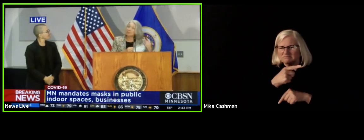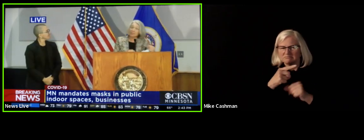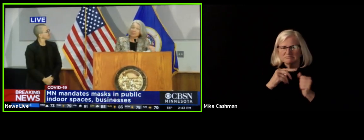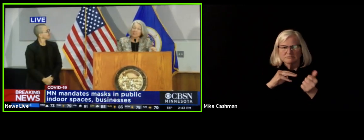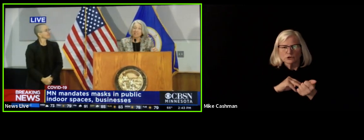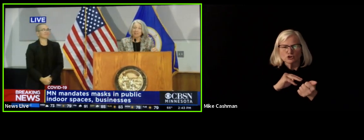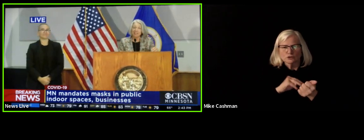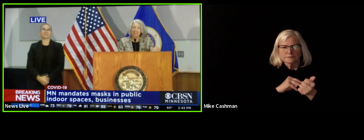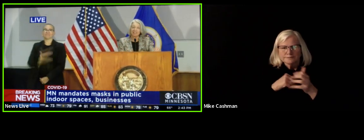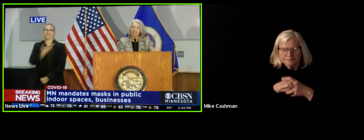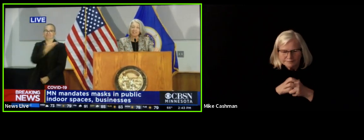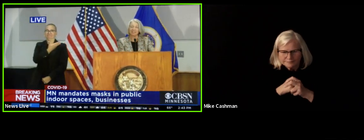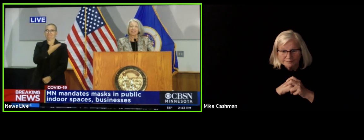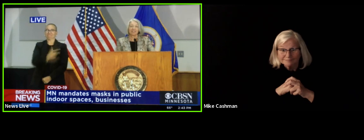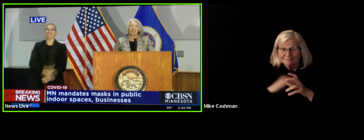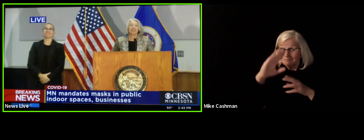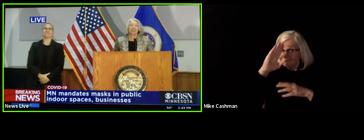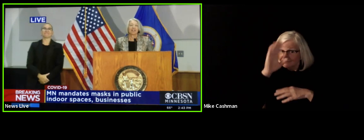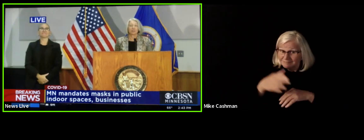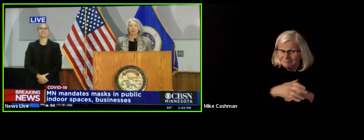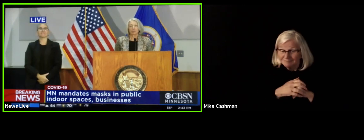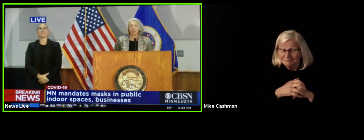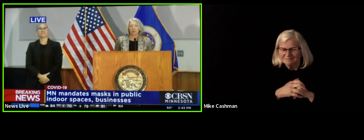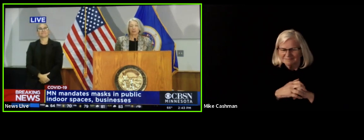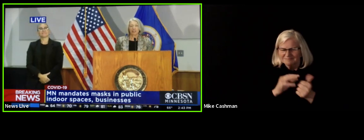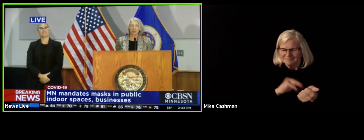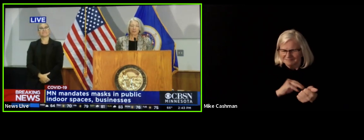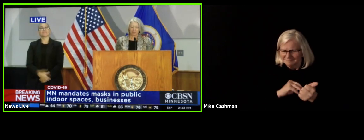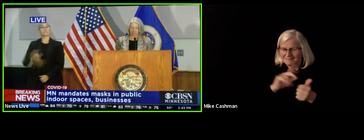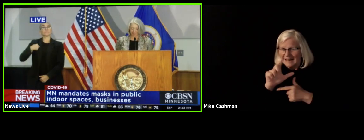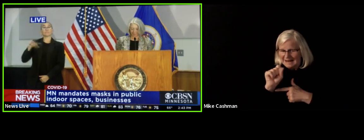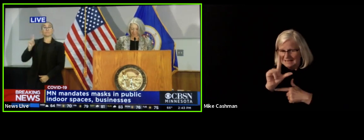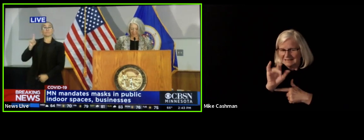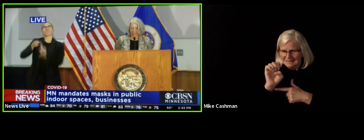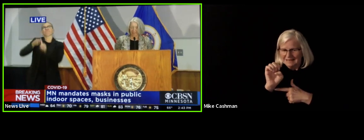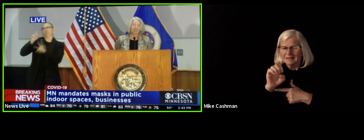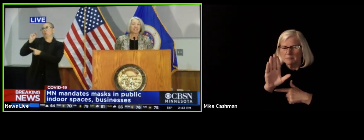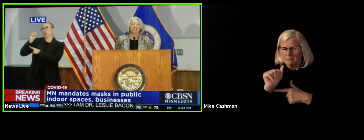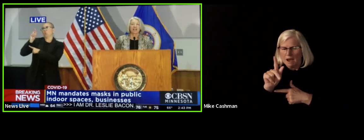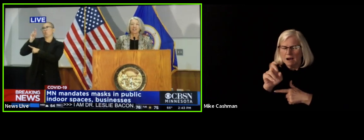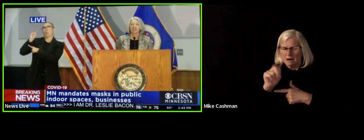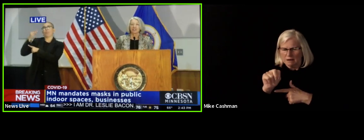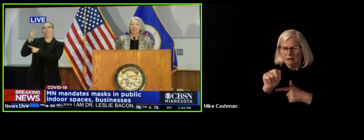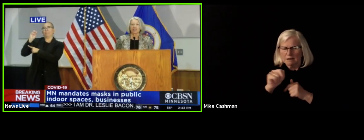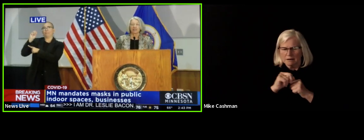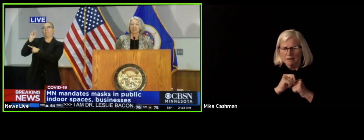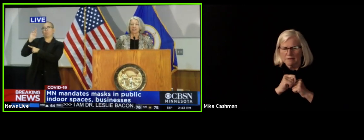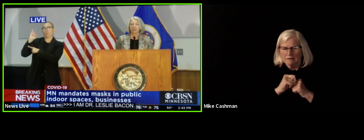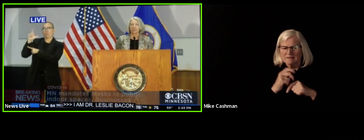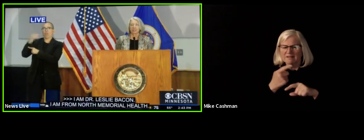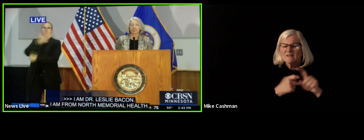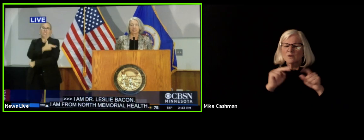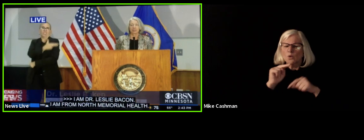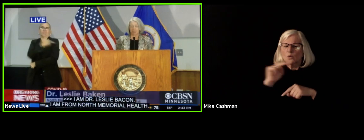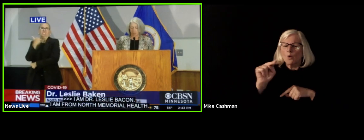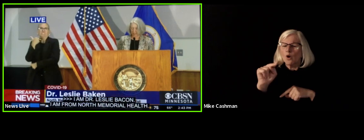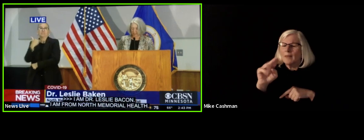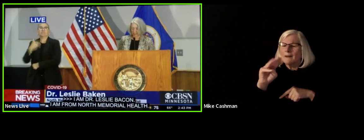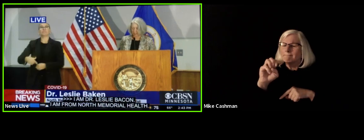I'm Dr. Leslie Bacon from North Memorial Health. As a doctor and infectious